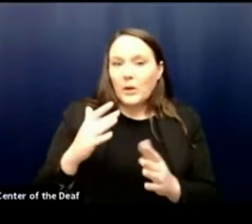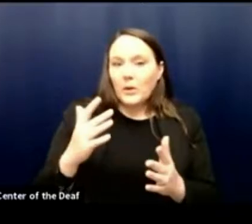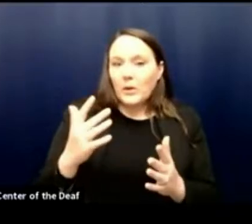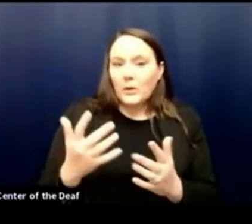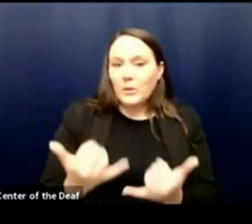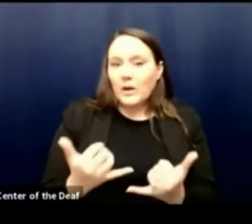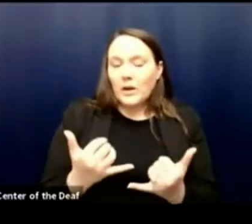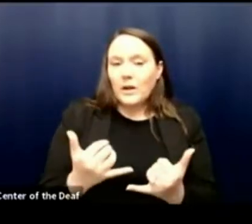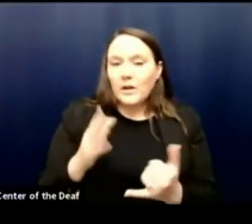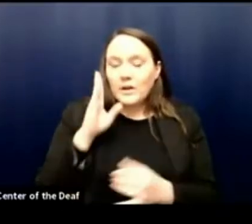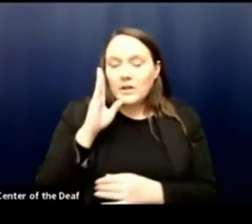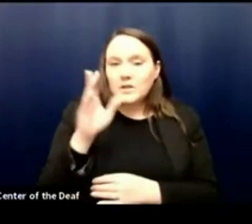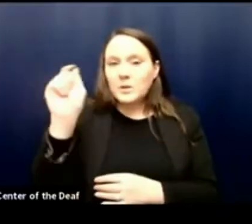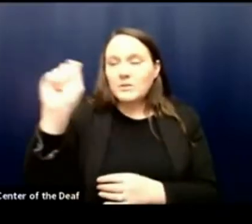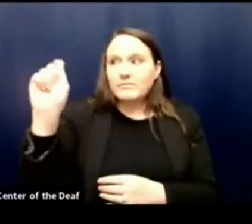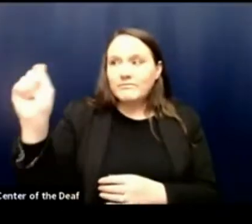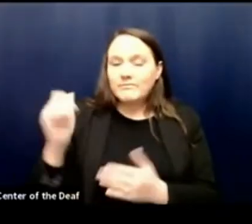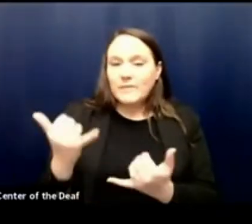write it up there now.